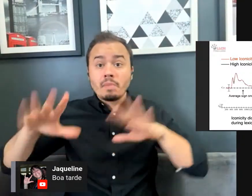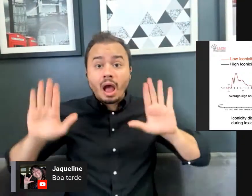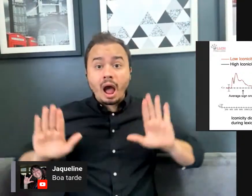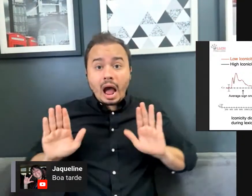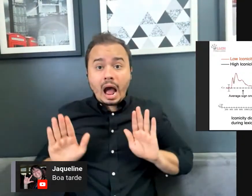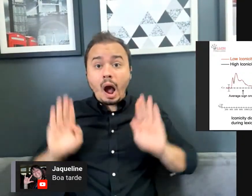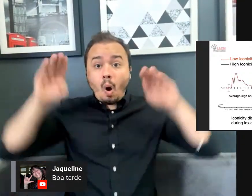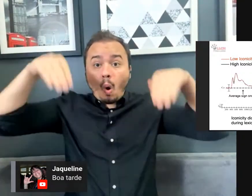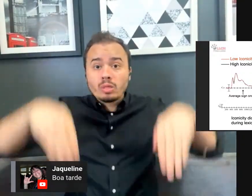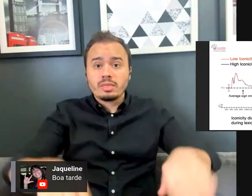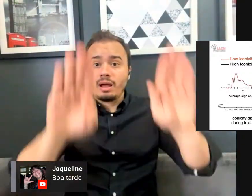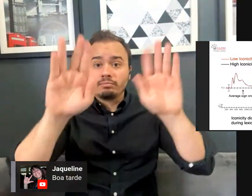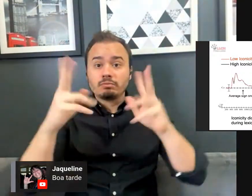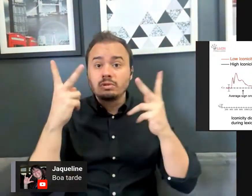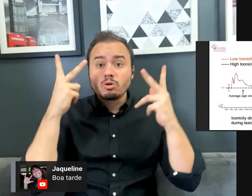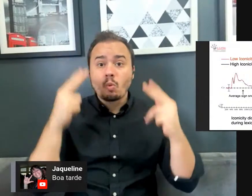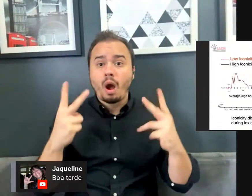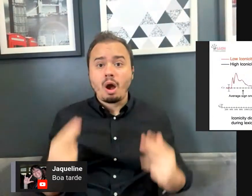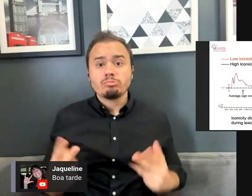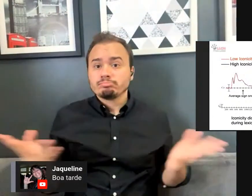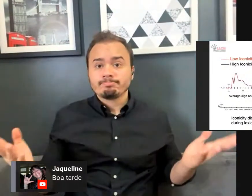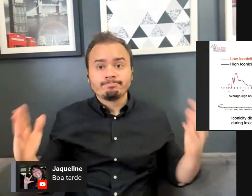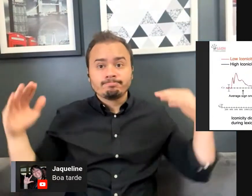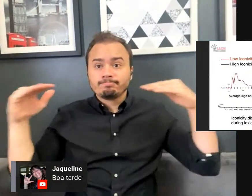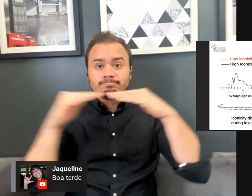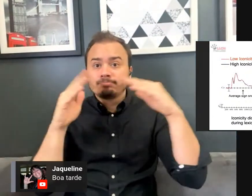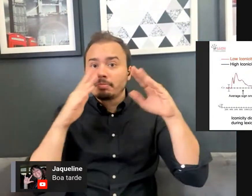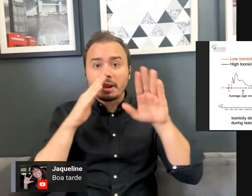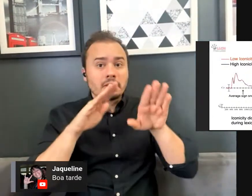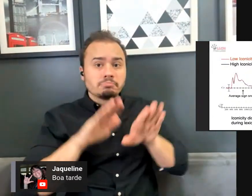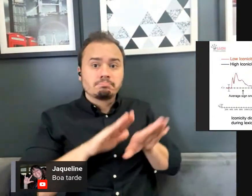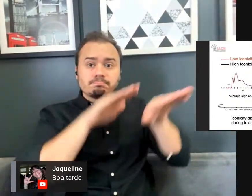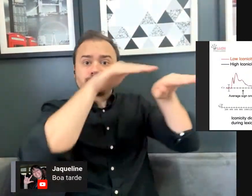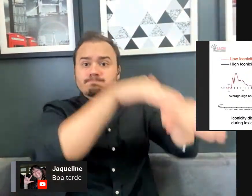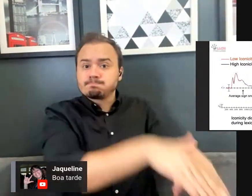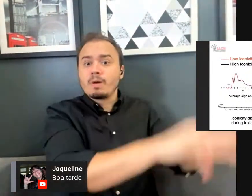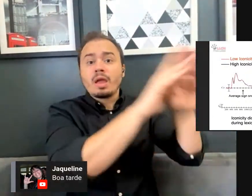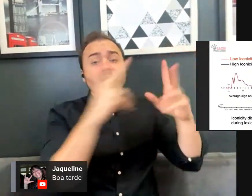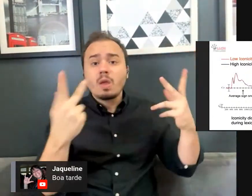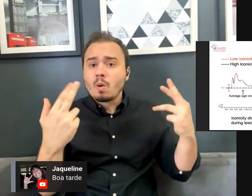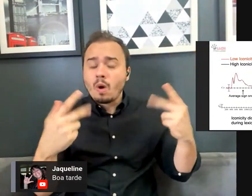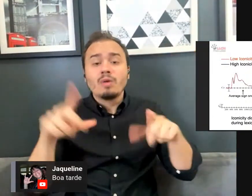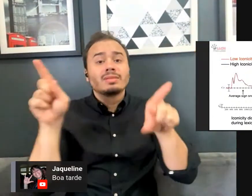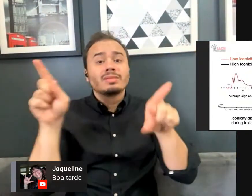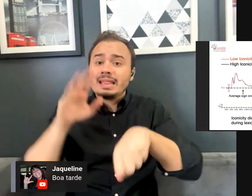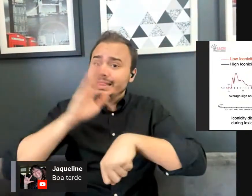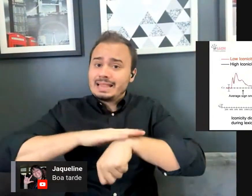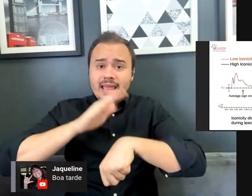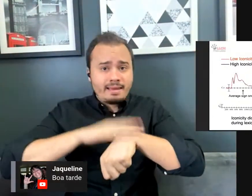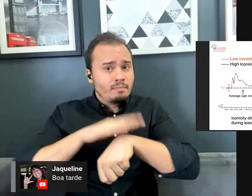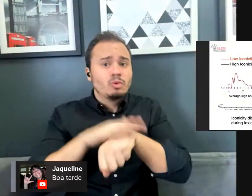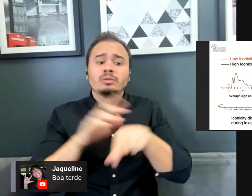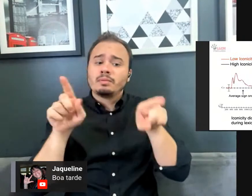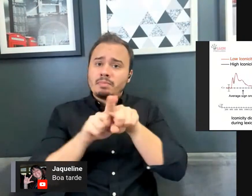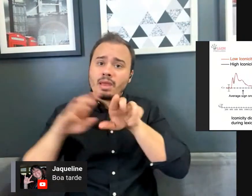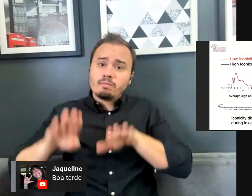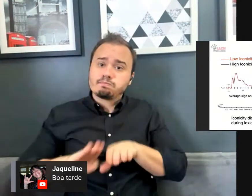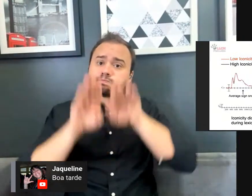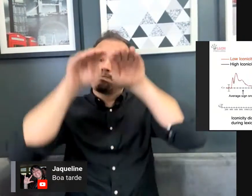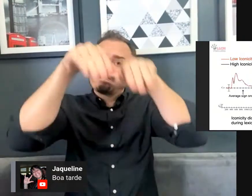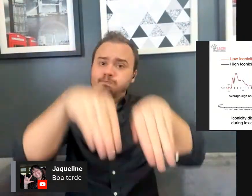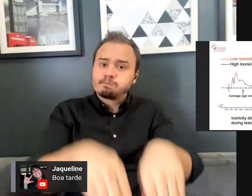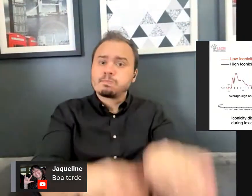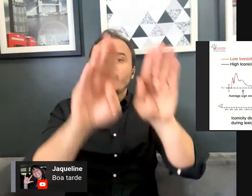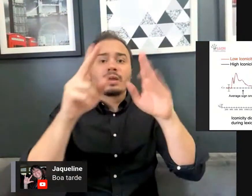distribution across the scalp, we don't see differences in timing. So when we control for frequency and concreteness, we don't see an